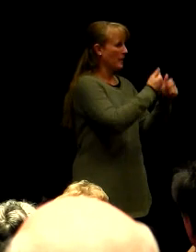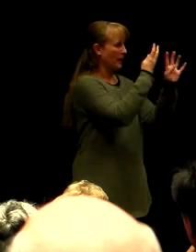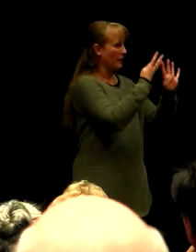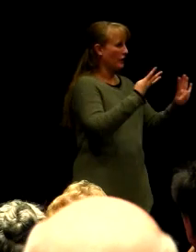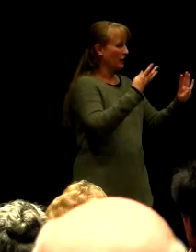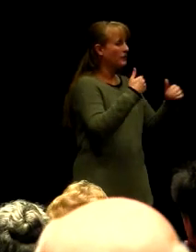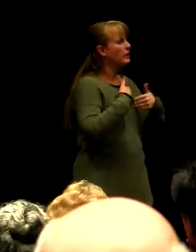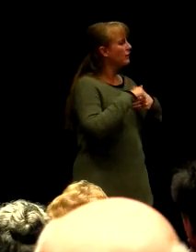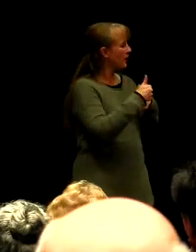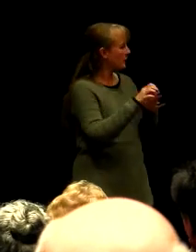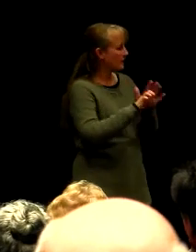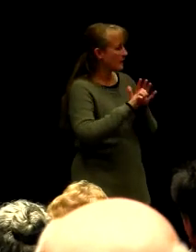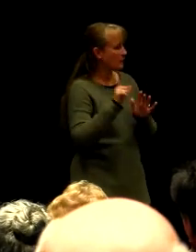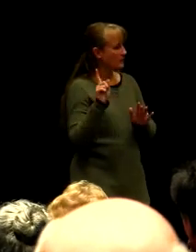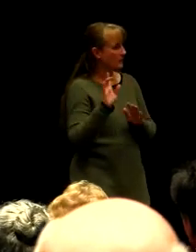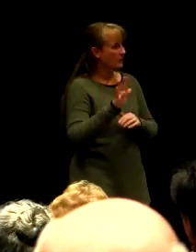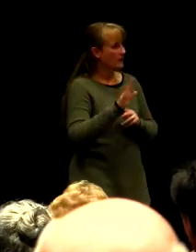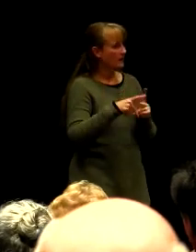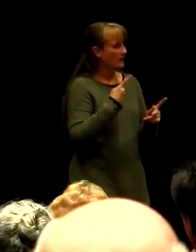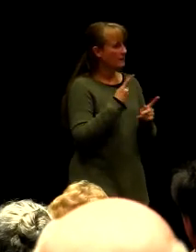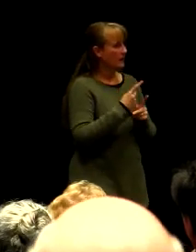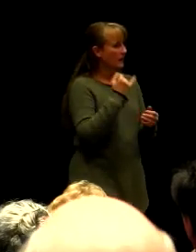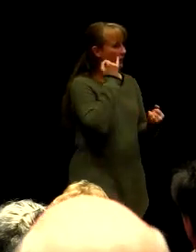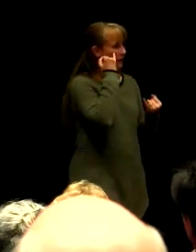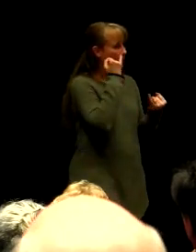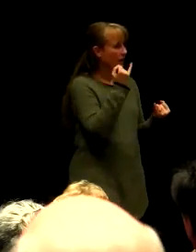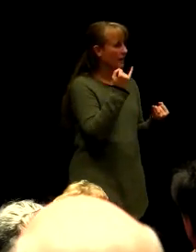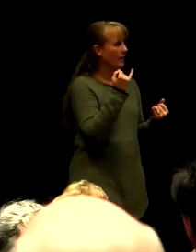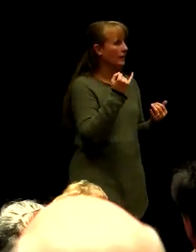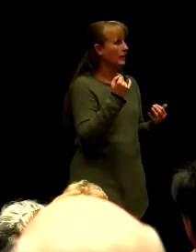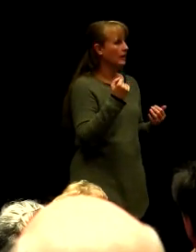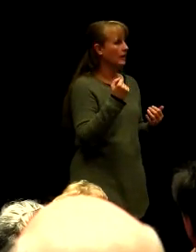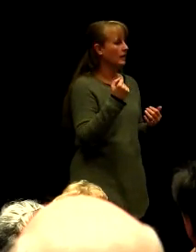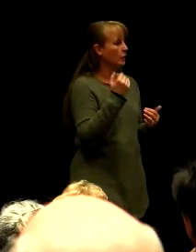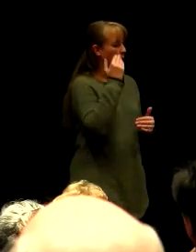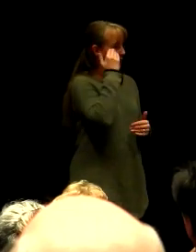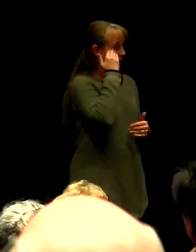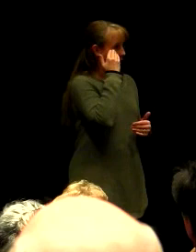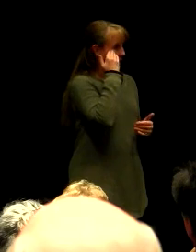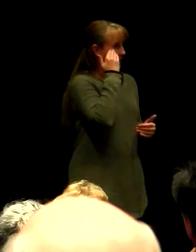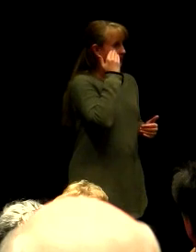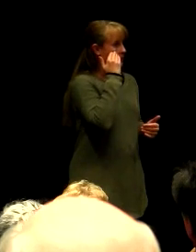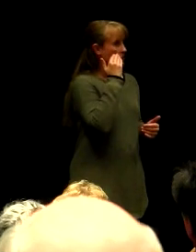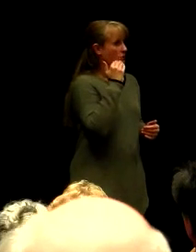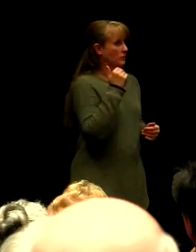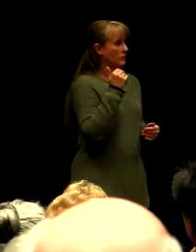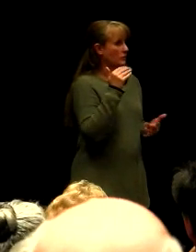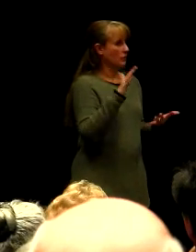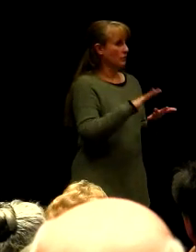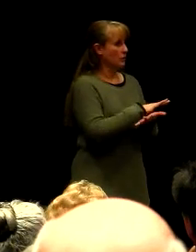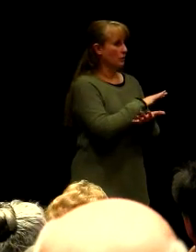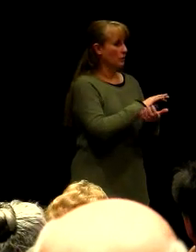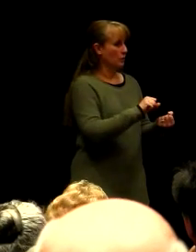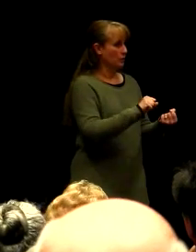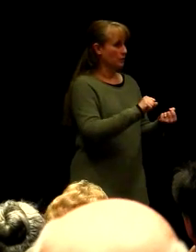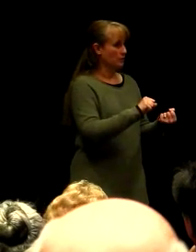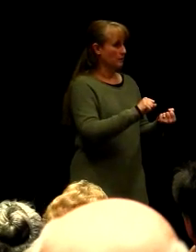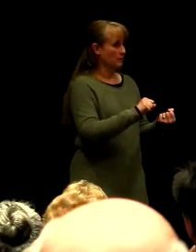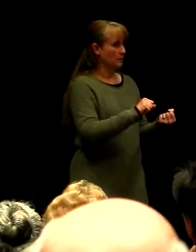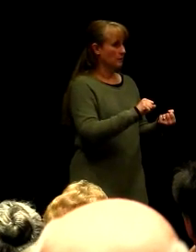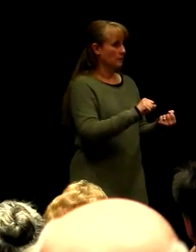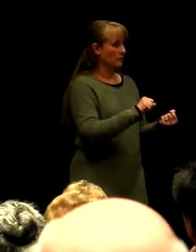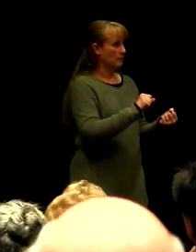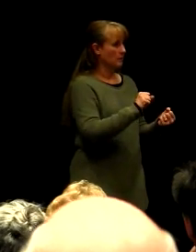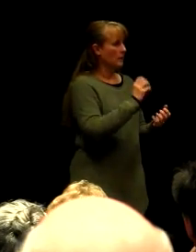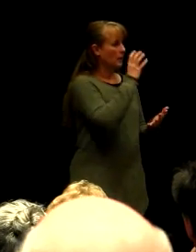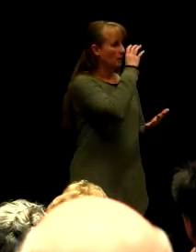have other examples of that kind of notion where knowledge ruins